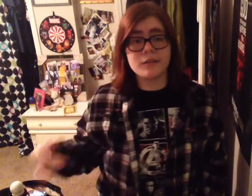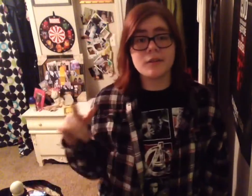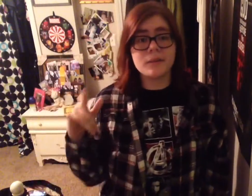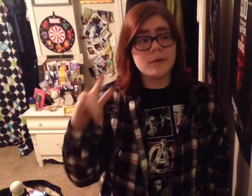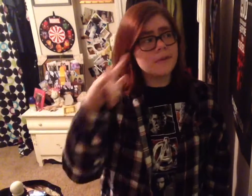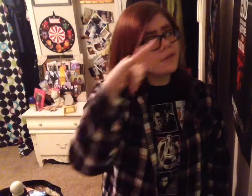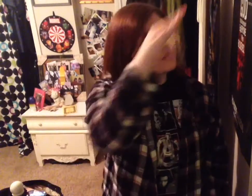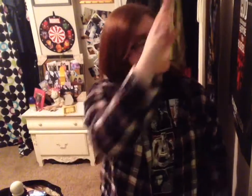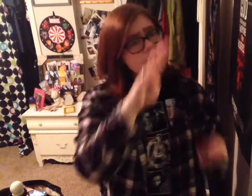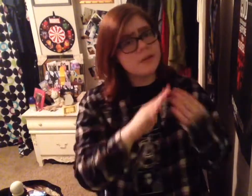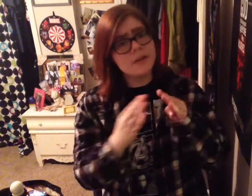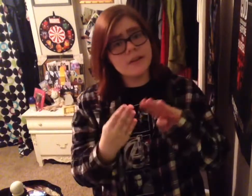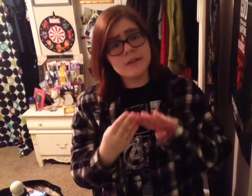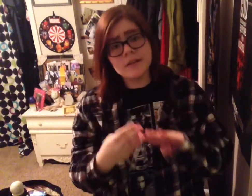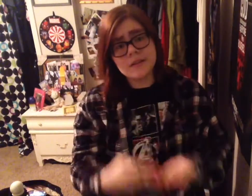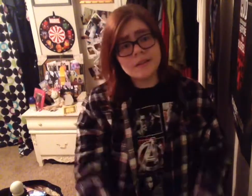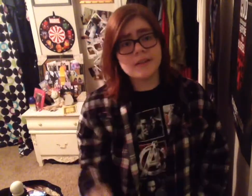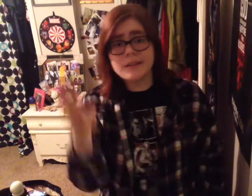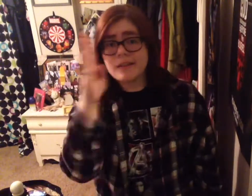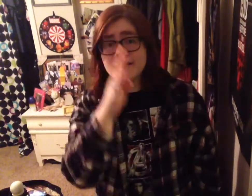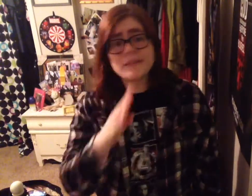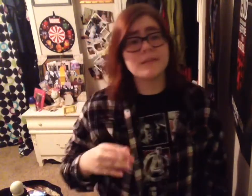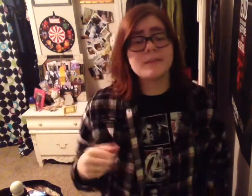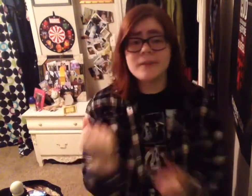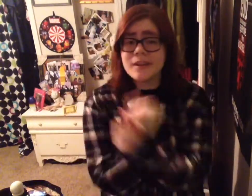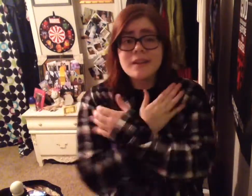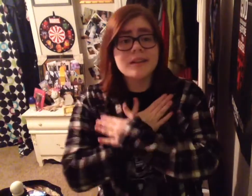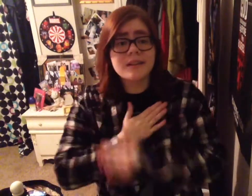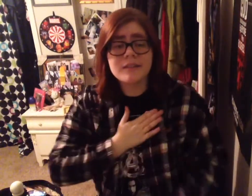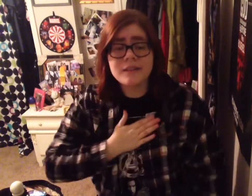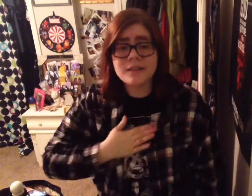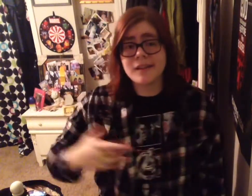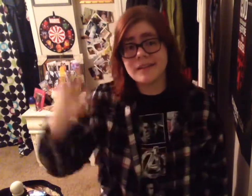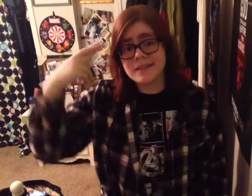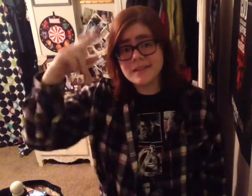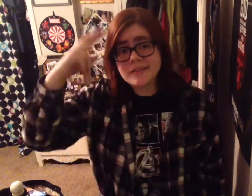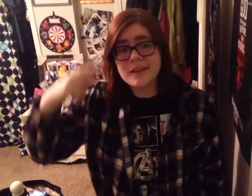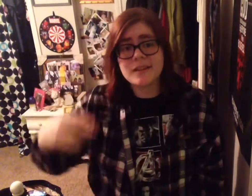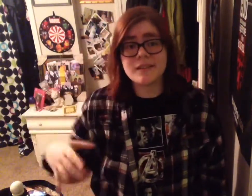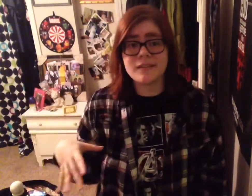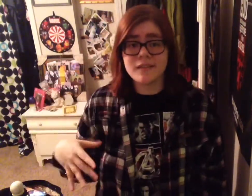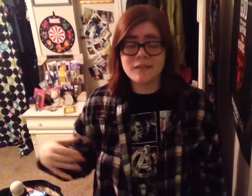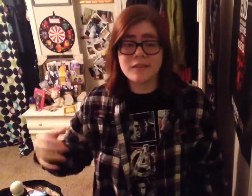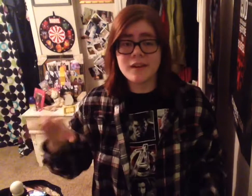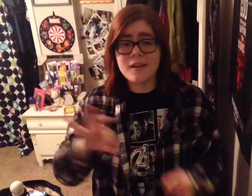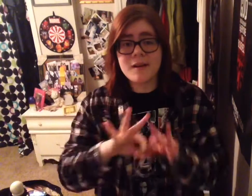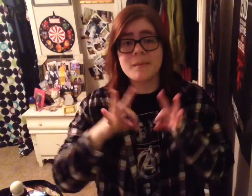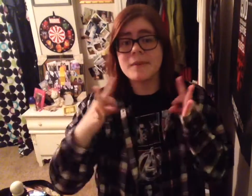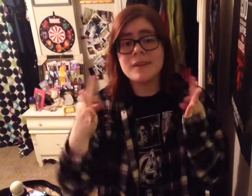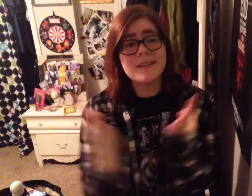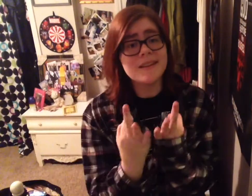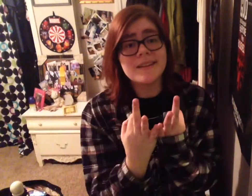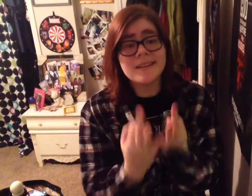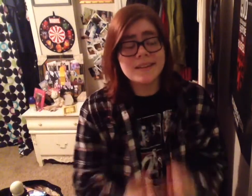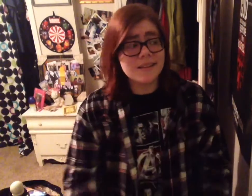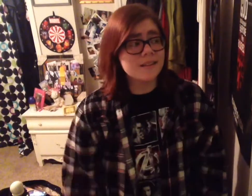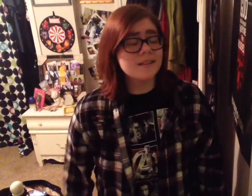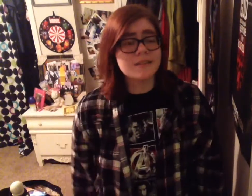it above the town that never loved me I realized I finally had a family Soon